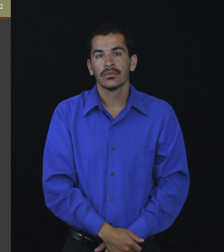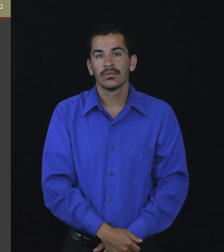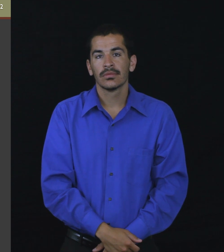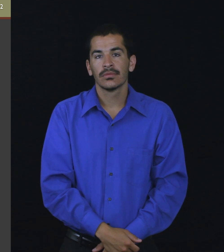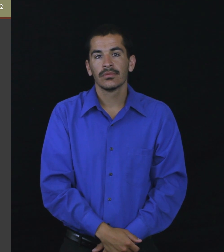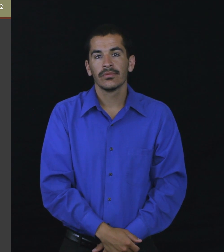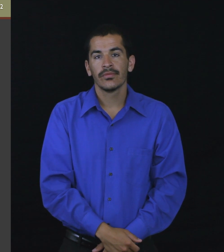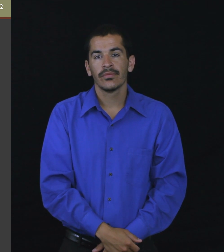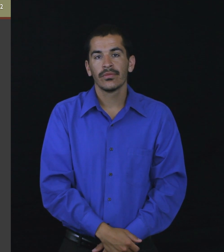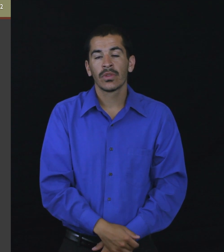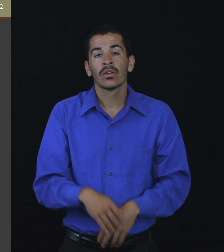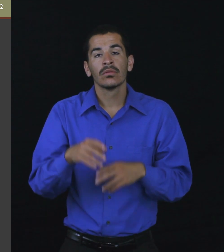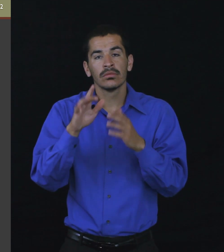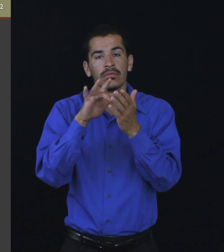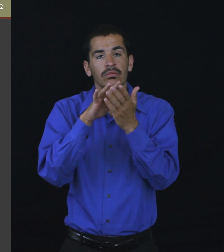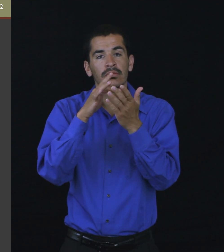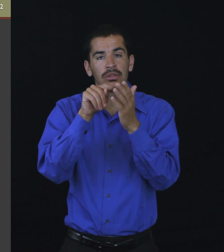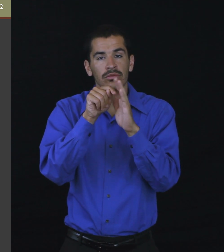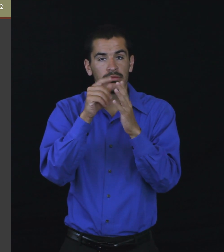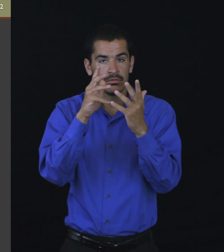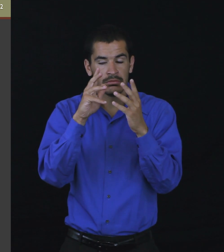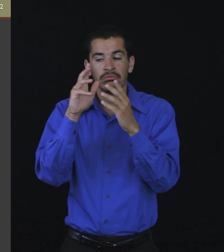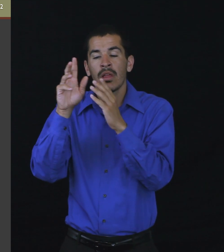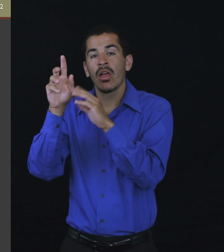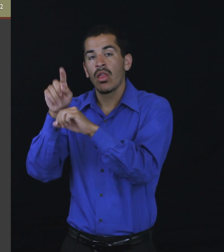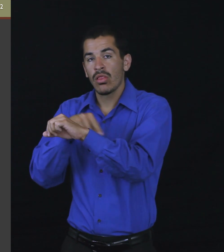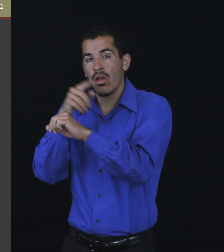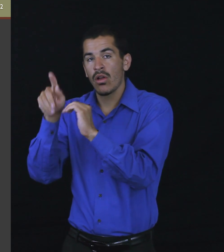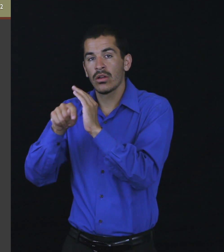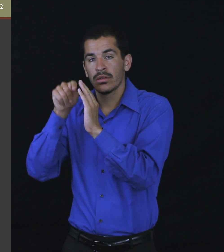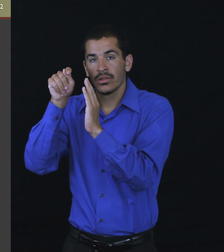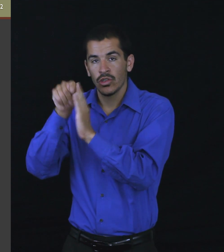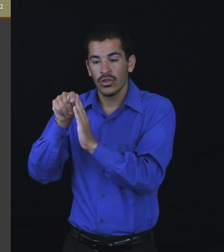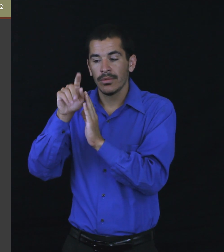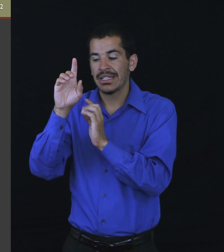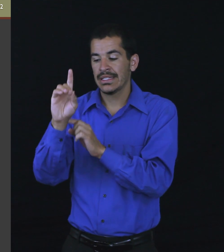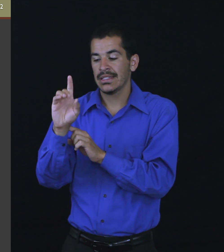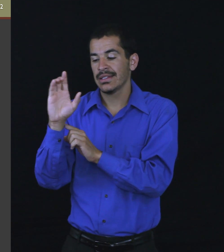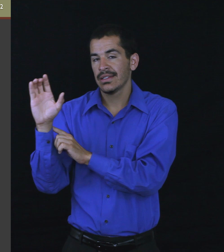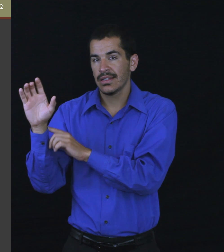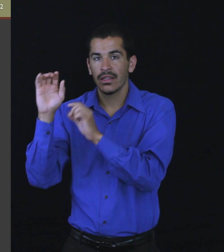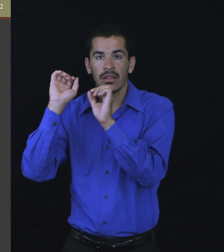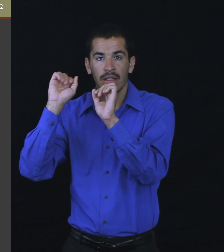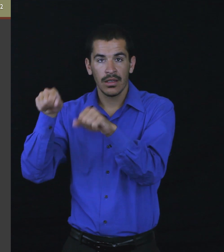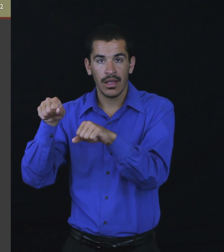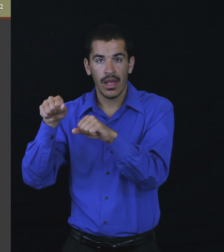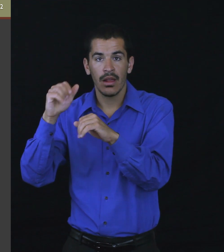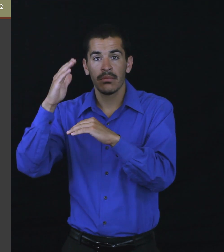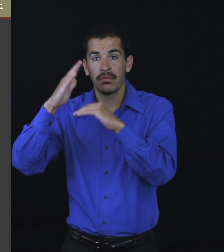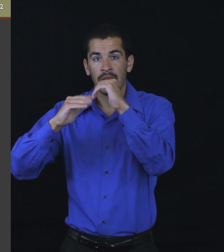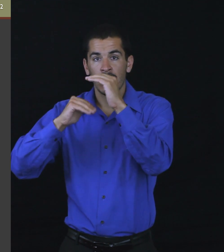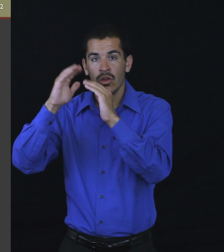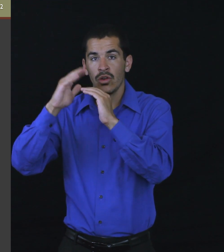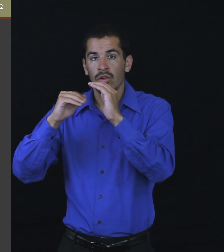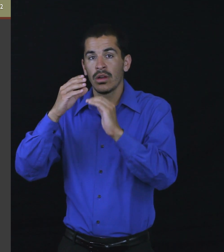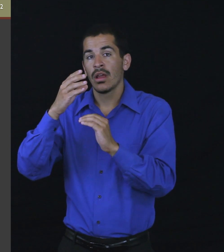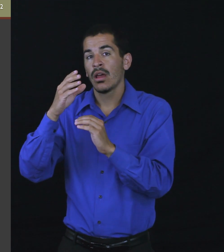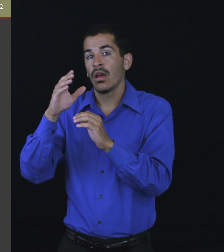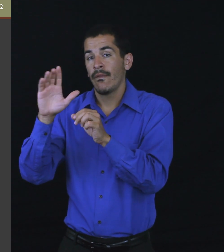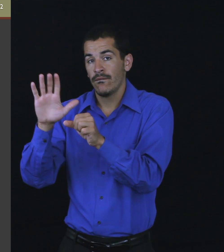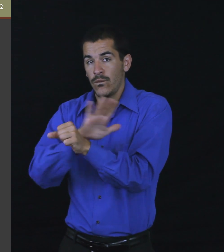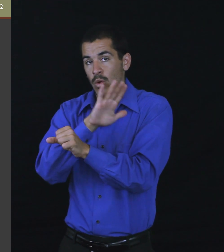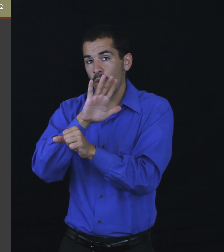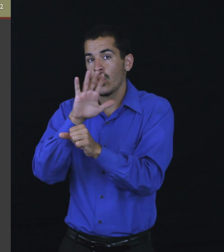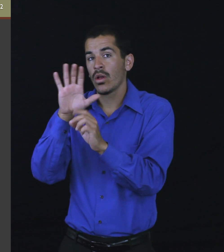In the long term, DCC would be able to construct a full culture